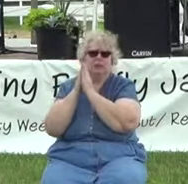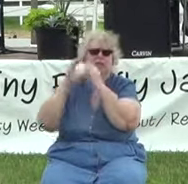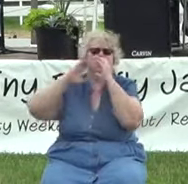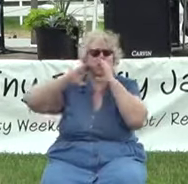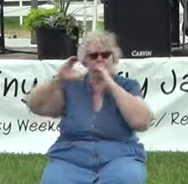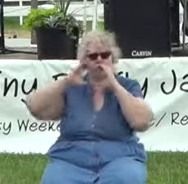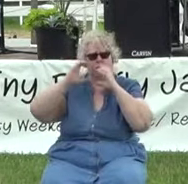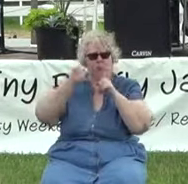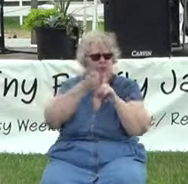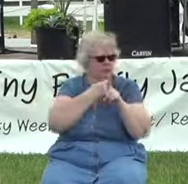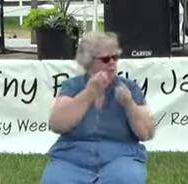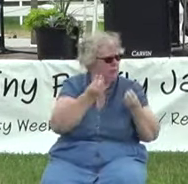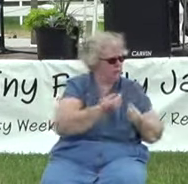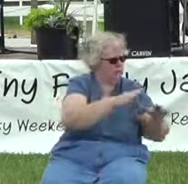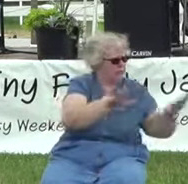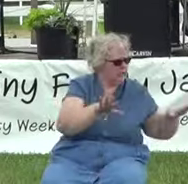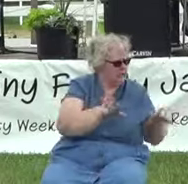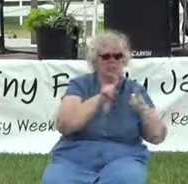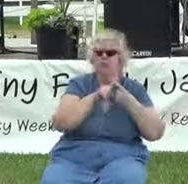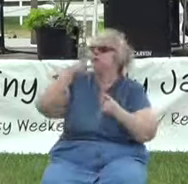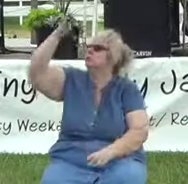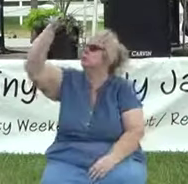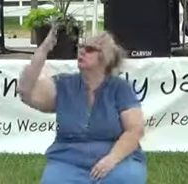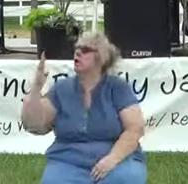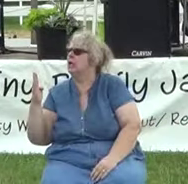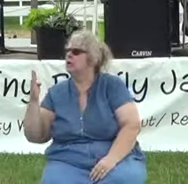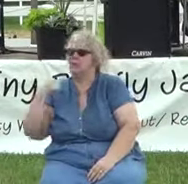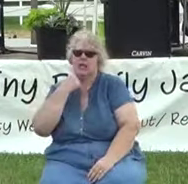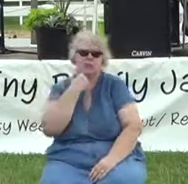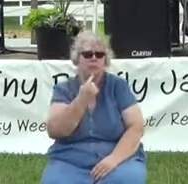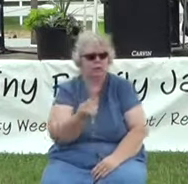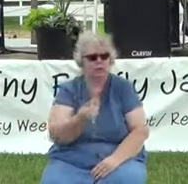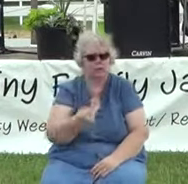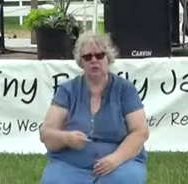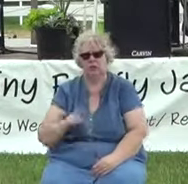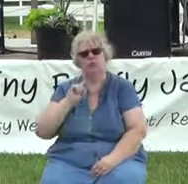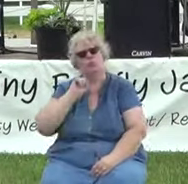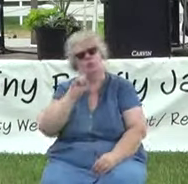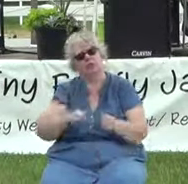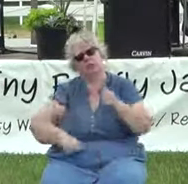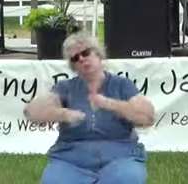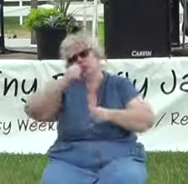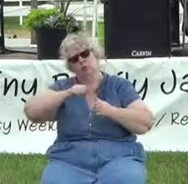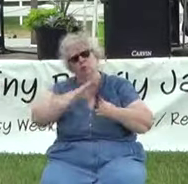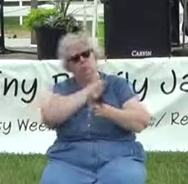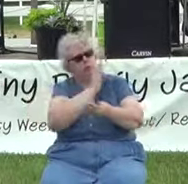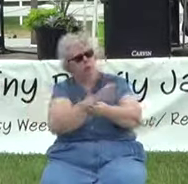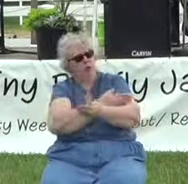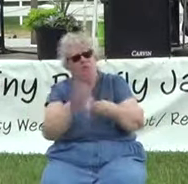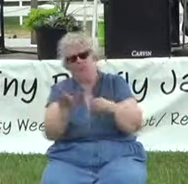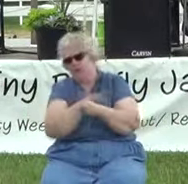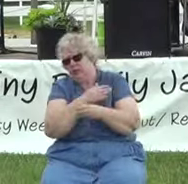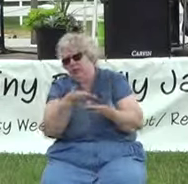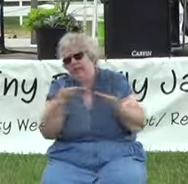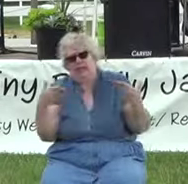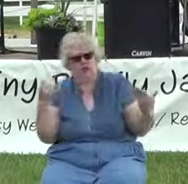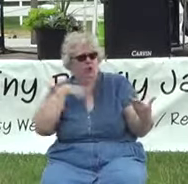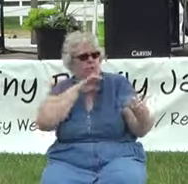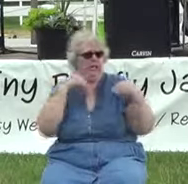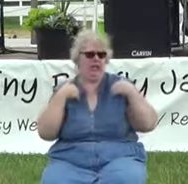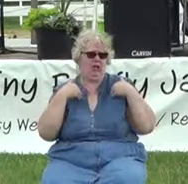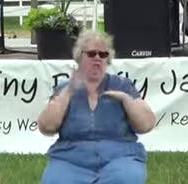God. And I'm telling you, it's one of the most powerful things that we have on this earth. We have